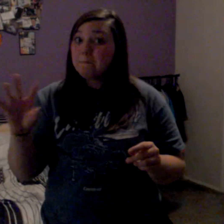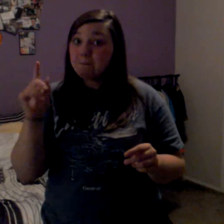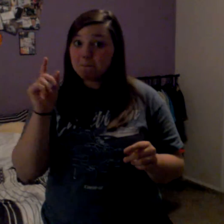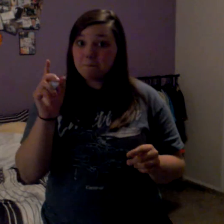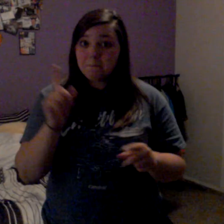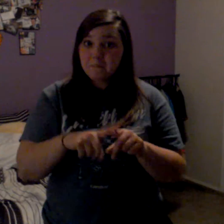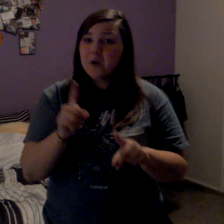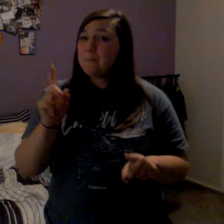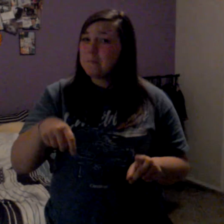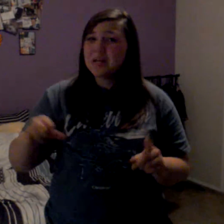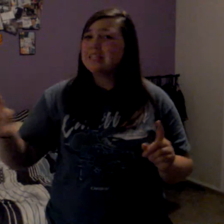victim